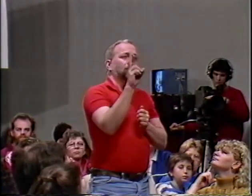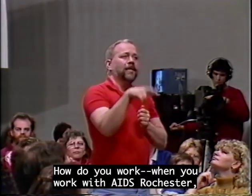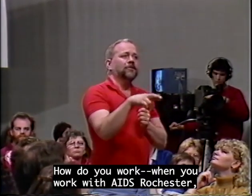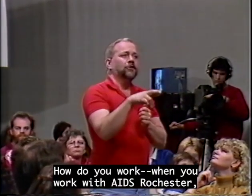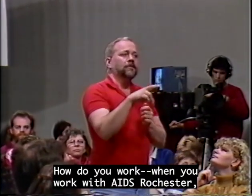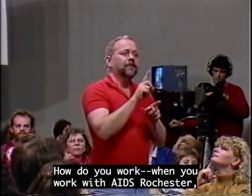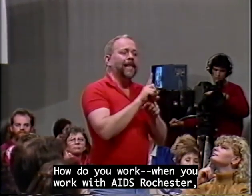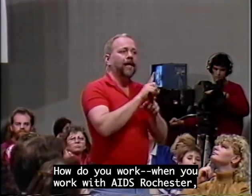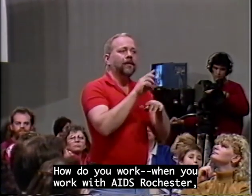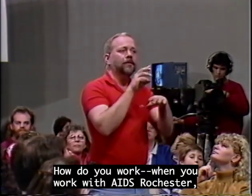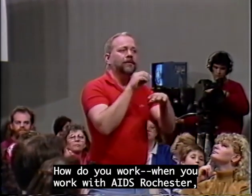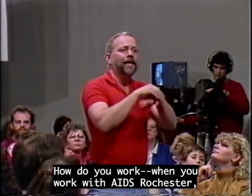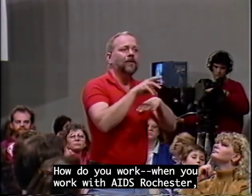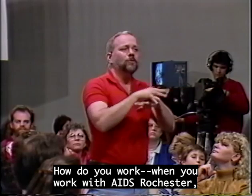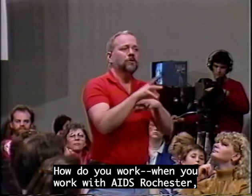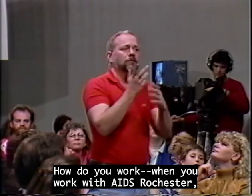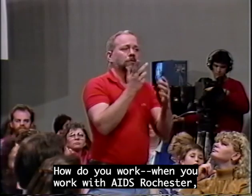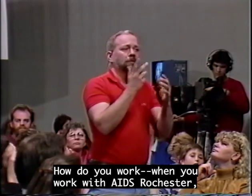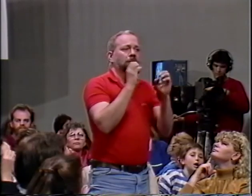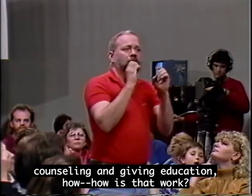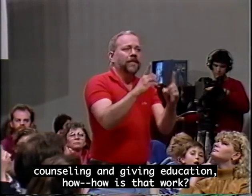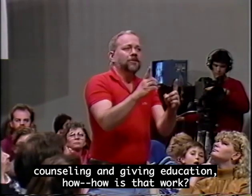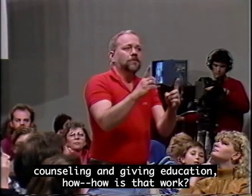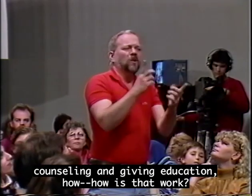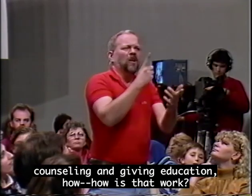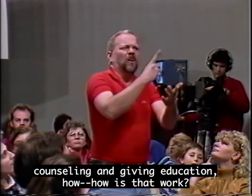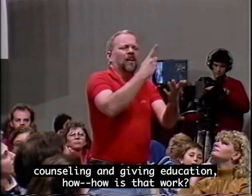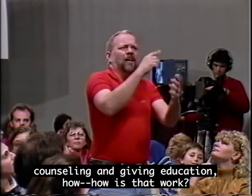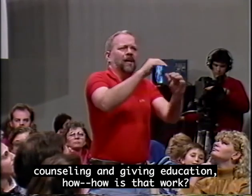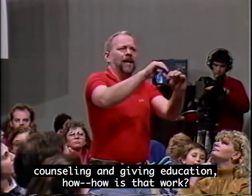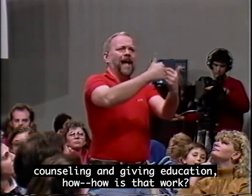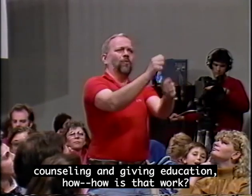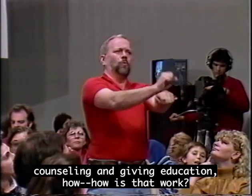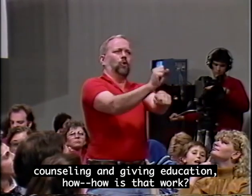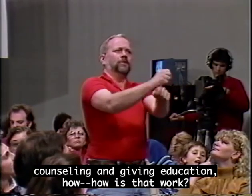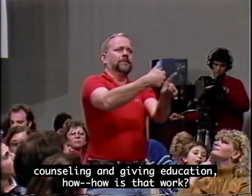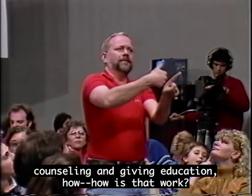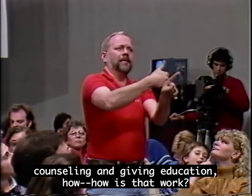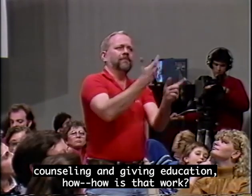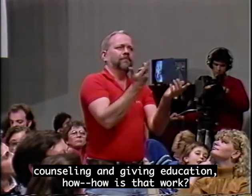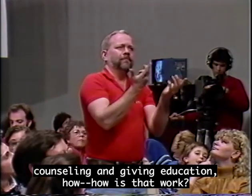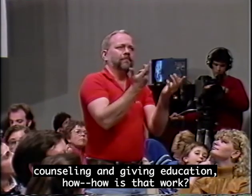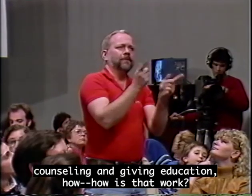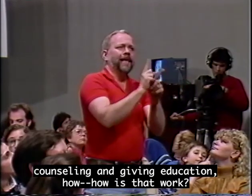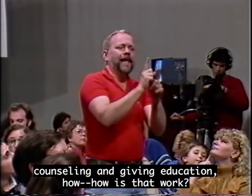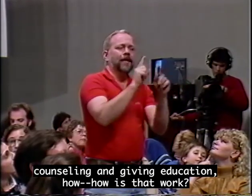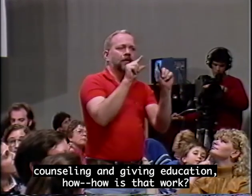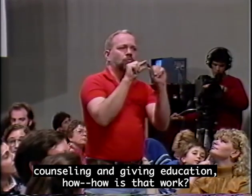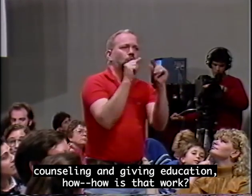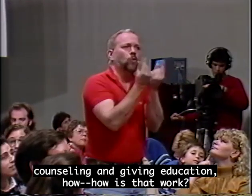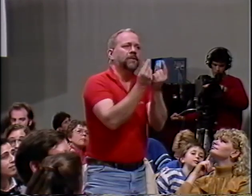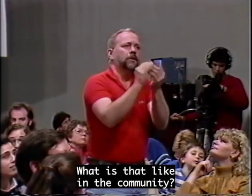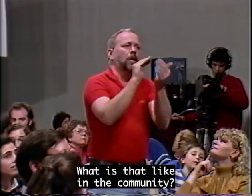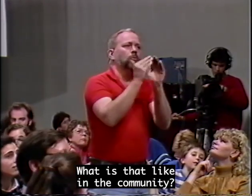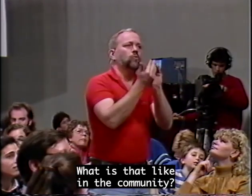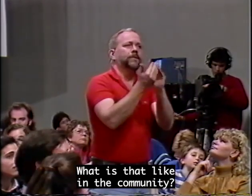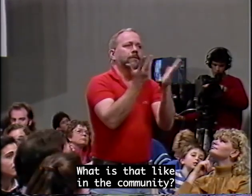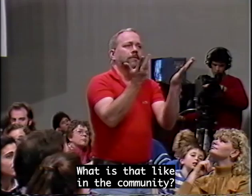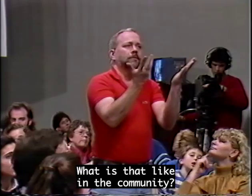How do you work, when you work with AIDS Rochester, counseling and giving education, how is that work? What is that like